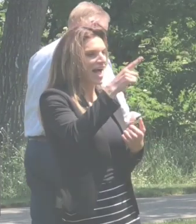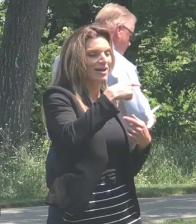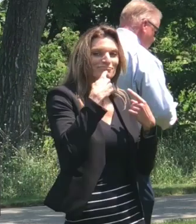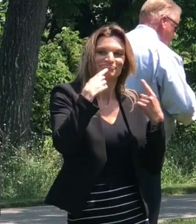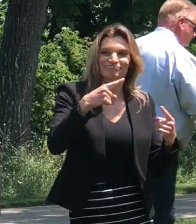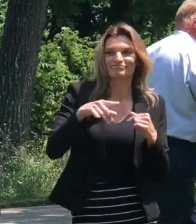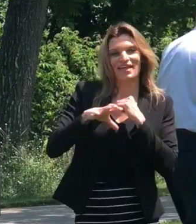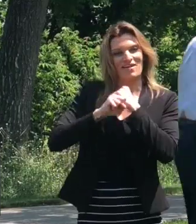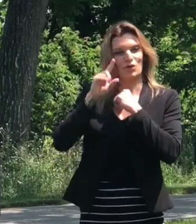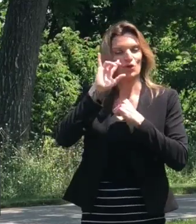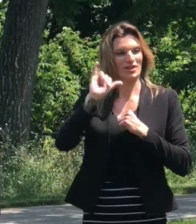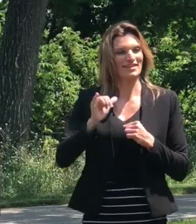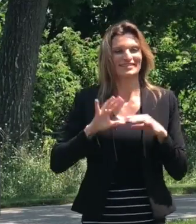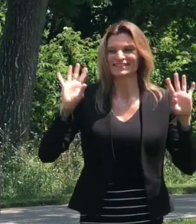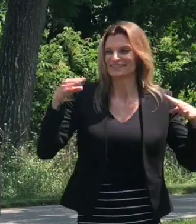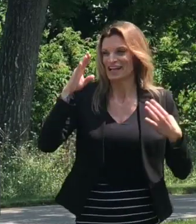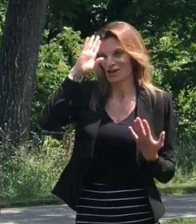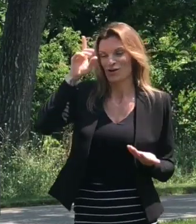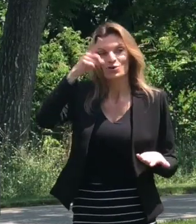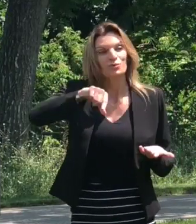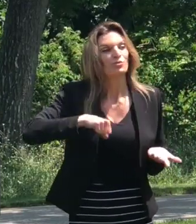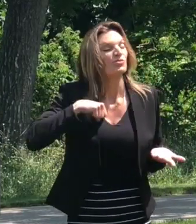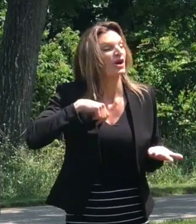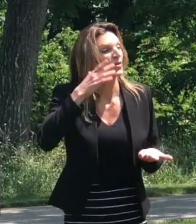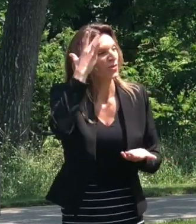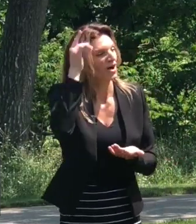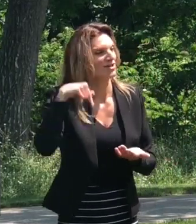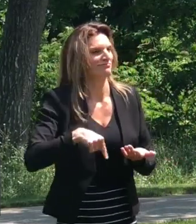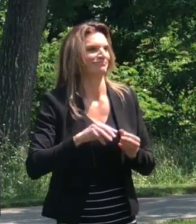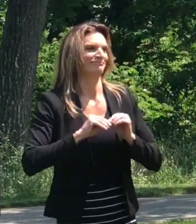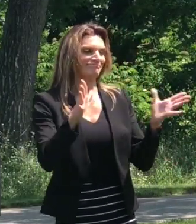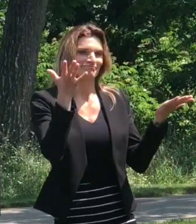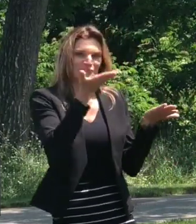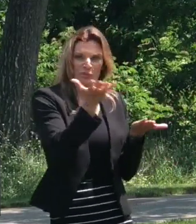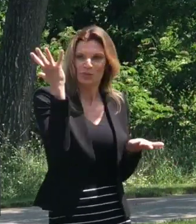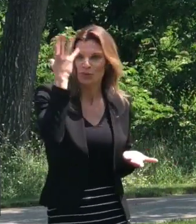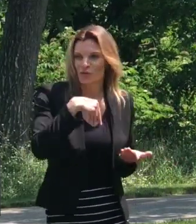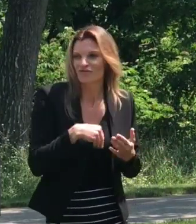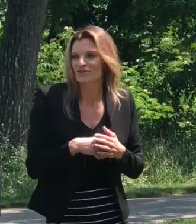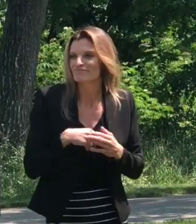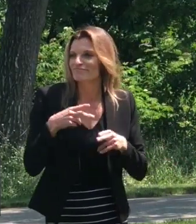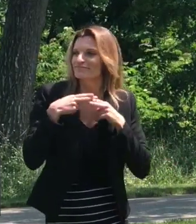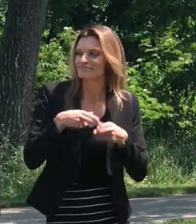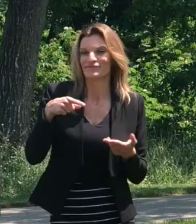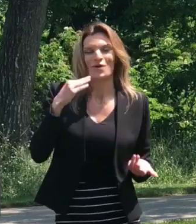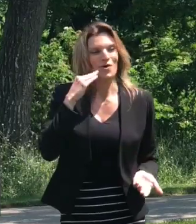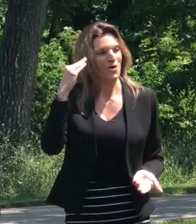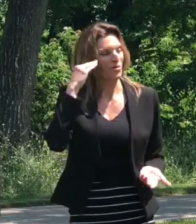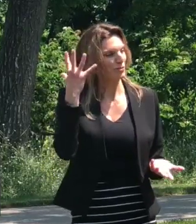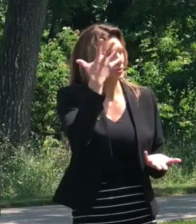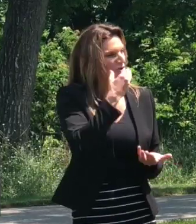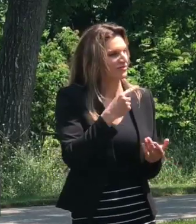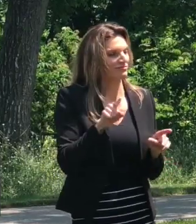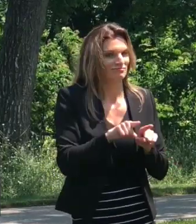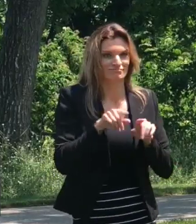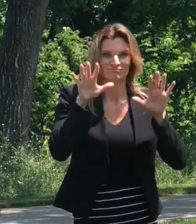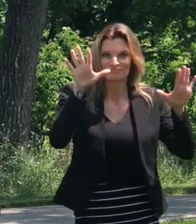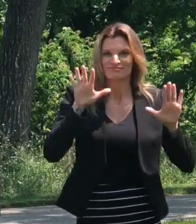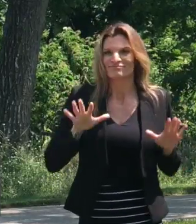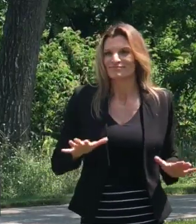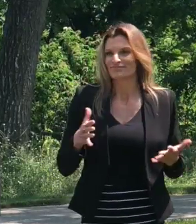I can see why the pride and glory of this county is, of course, the people who call it home, but also the